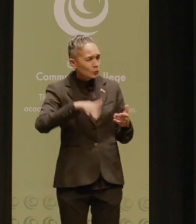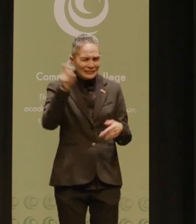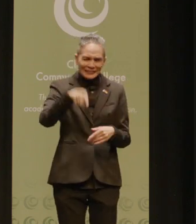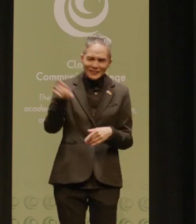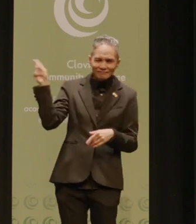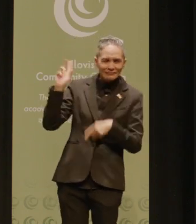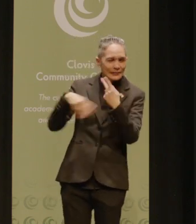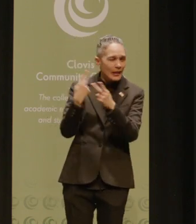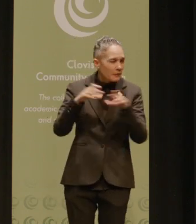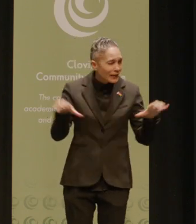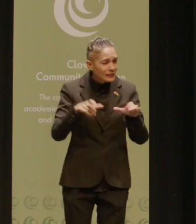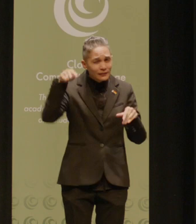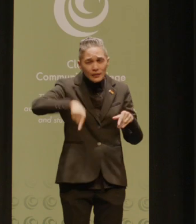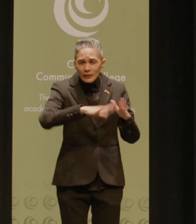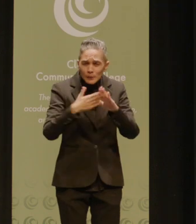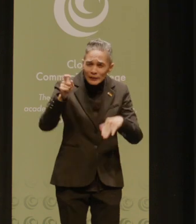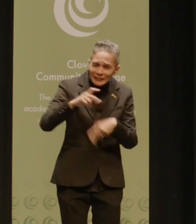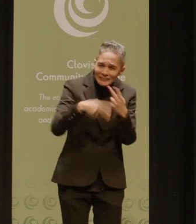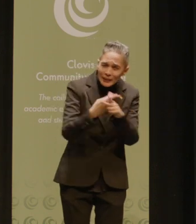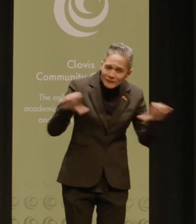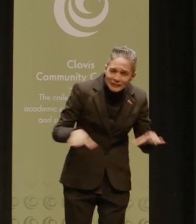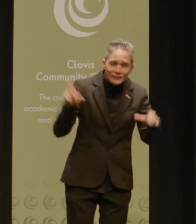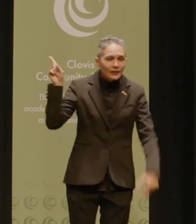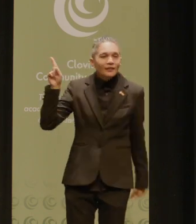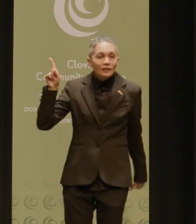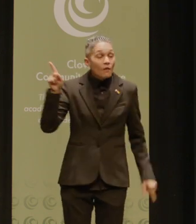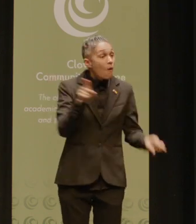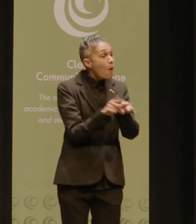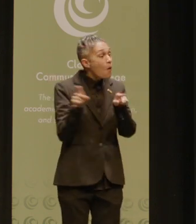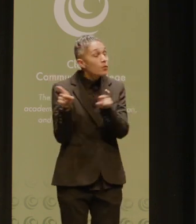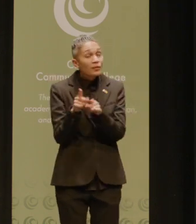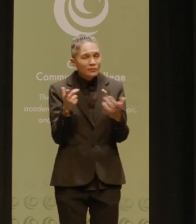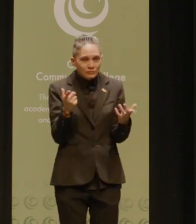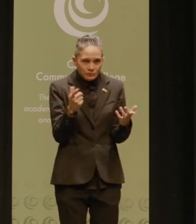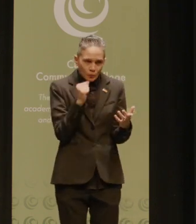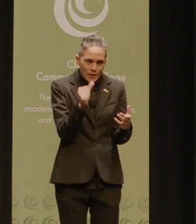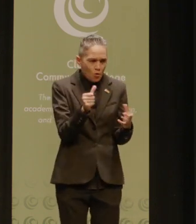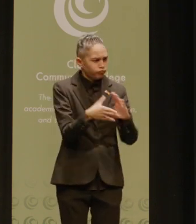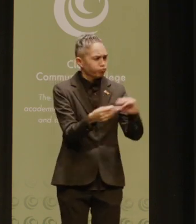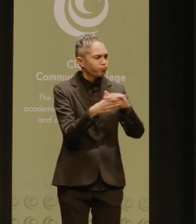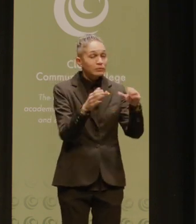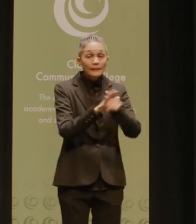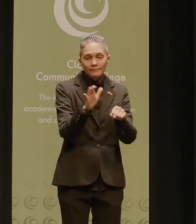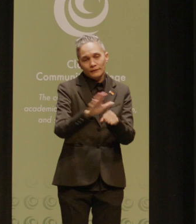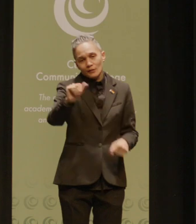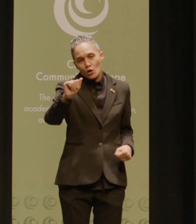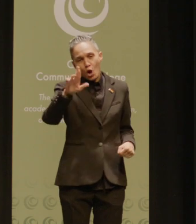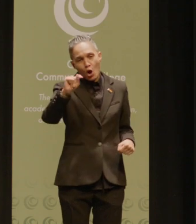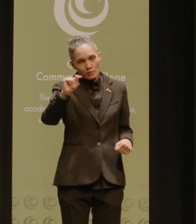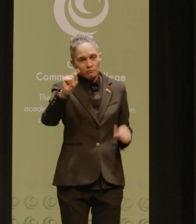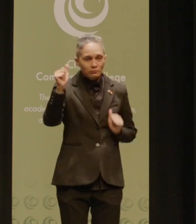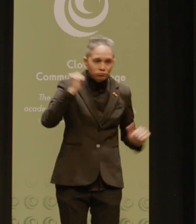these activities. Our community needs these activities. And the other thing that we don't talk about enough, and that's the arts.